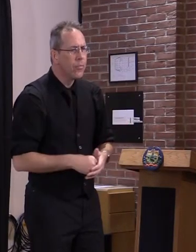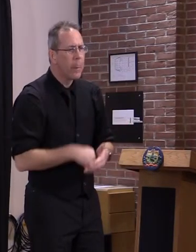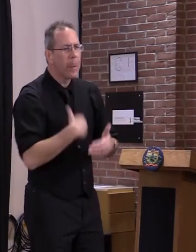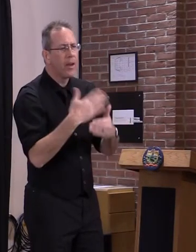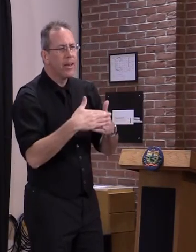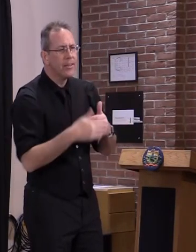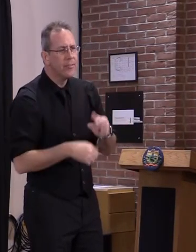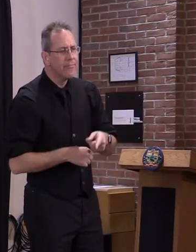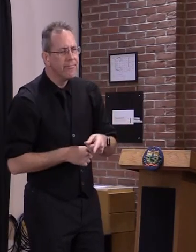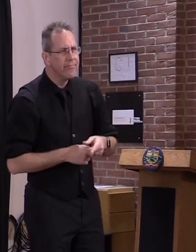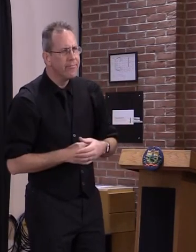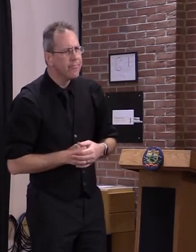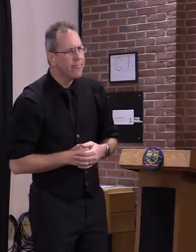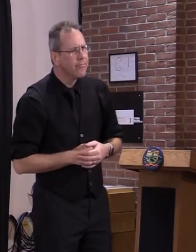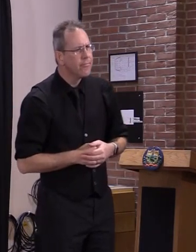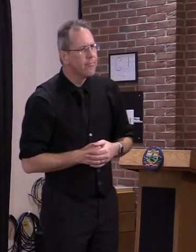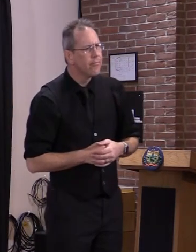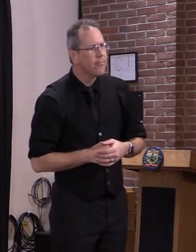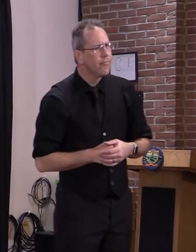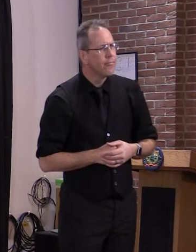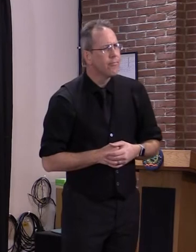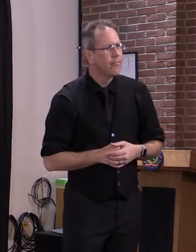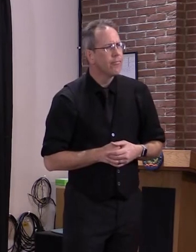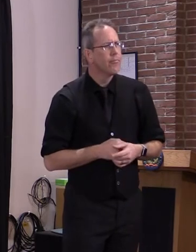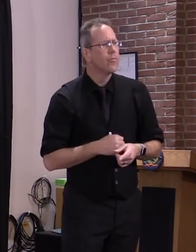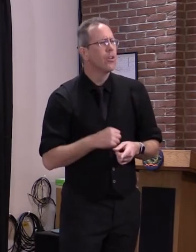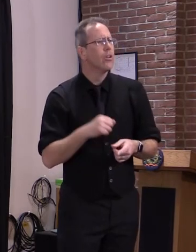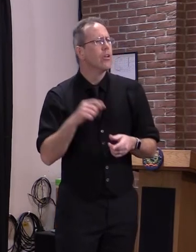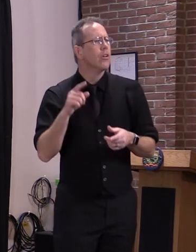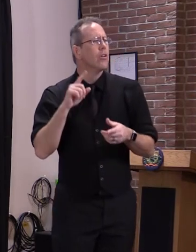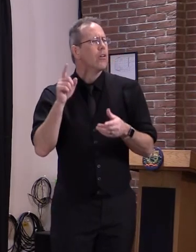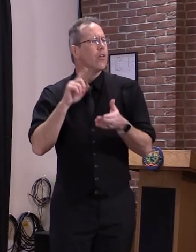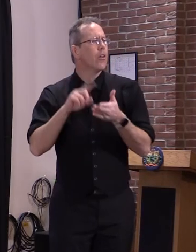Commissioner Levine was talking about